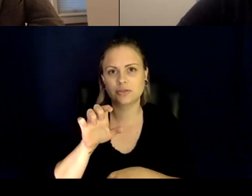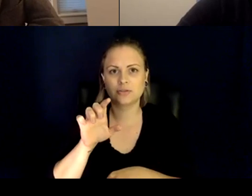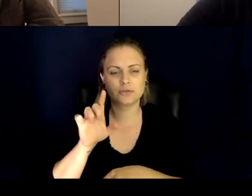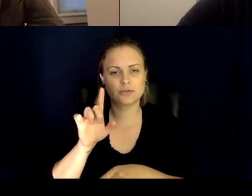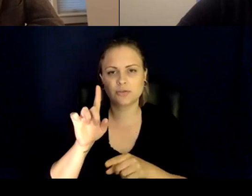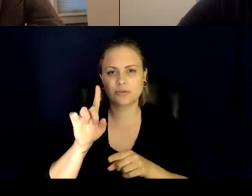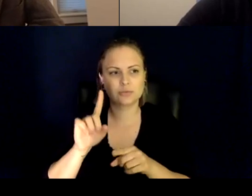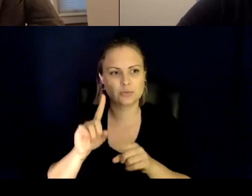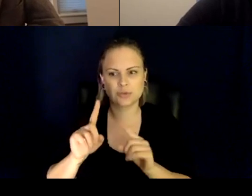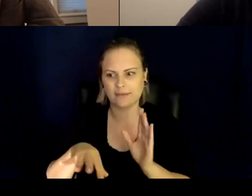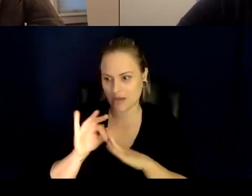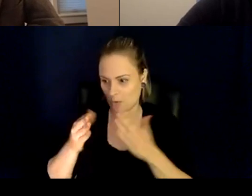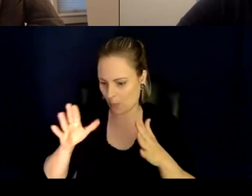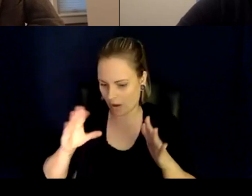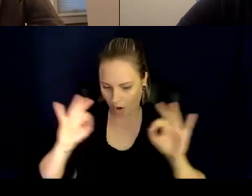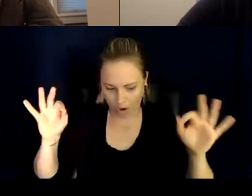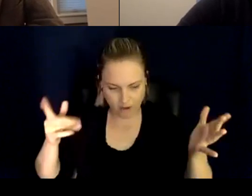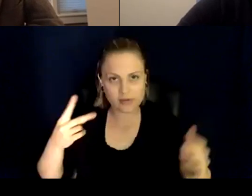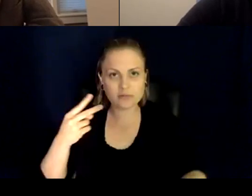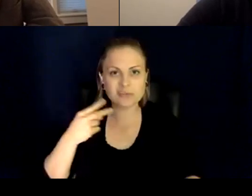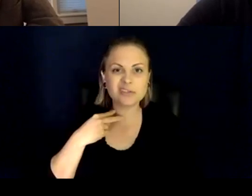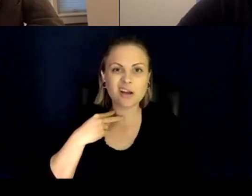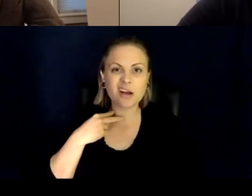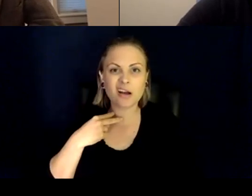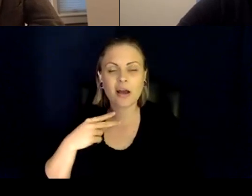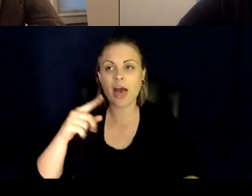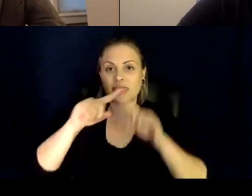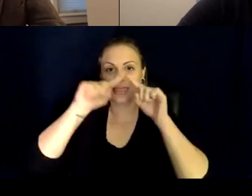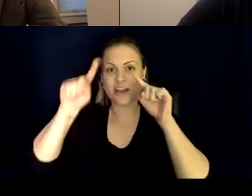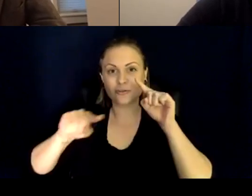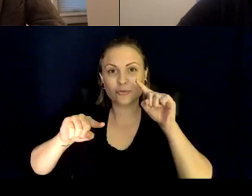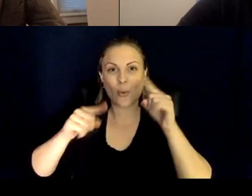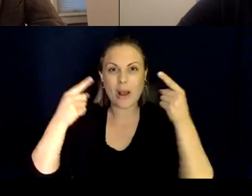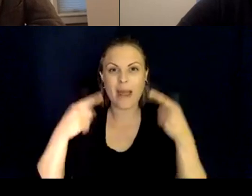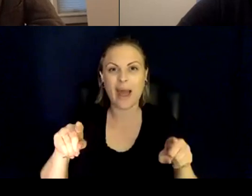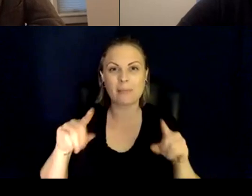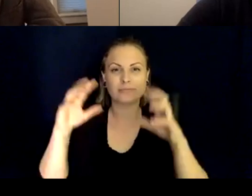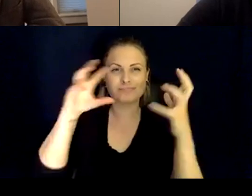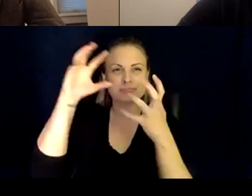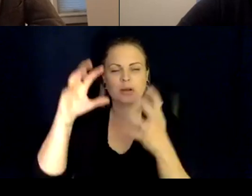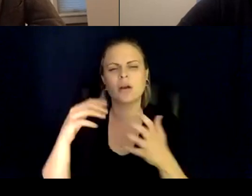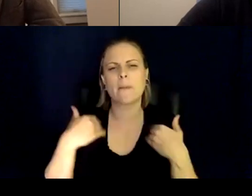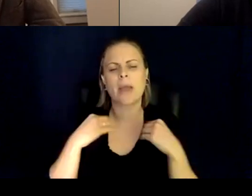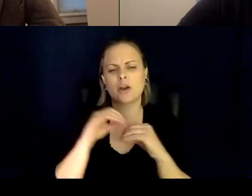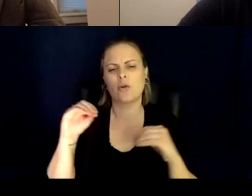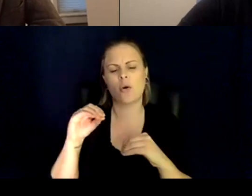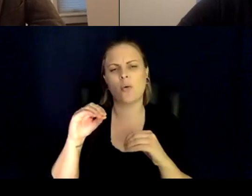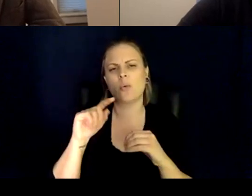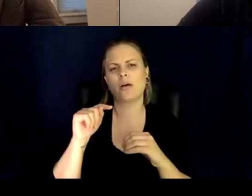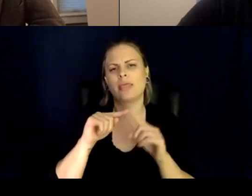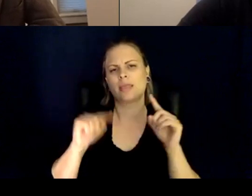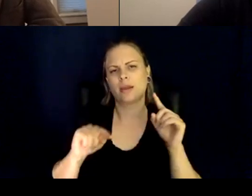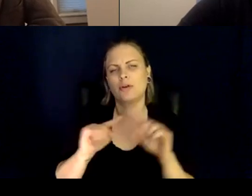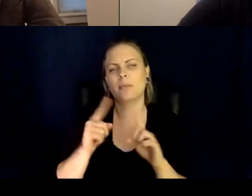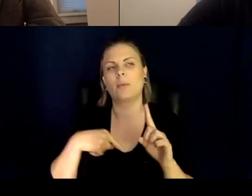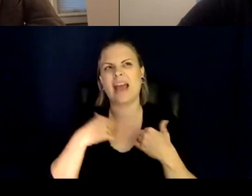way off, and he was stuck there, and then a thunderstorm came up. Well, we didn't have thunder, we had heat. Anyway, it